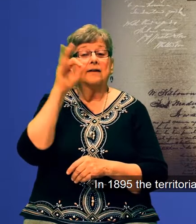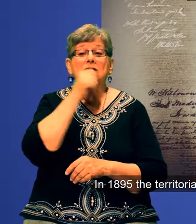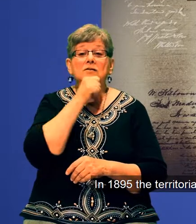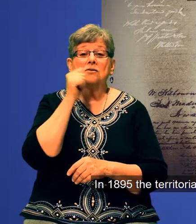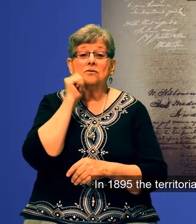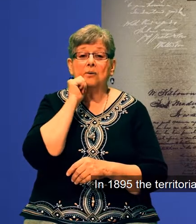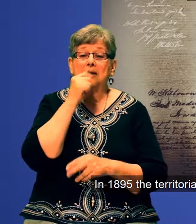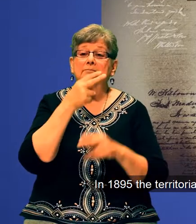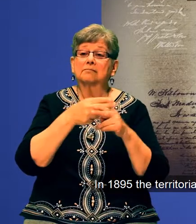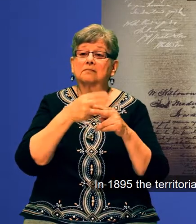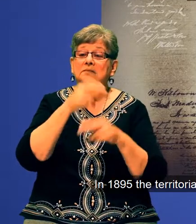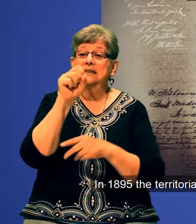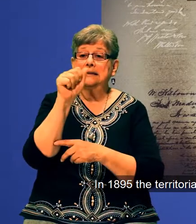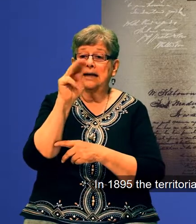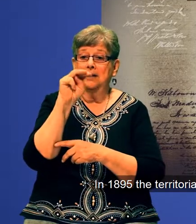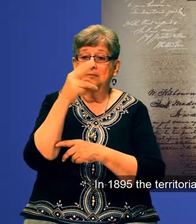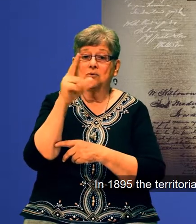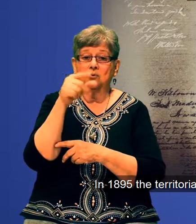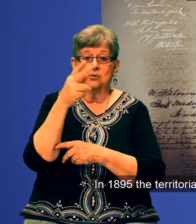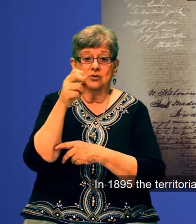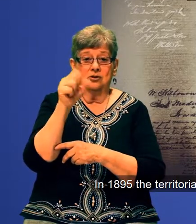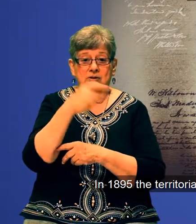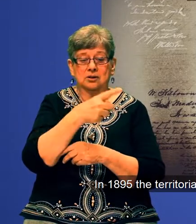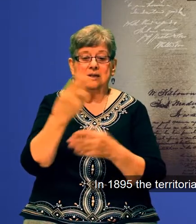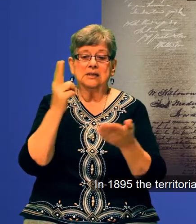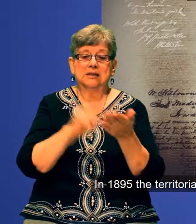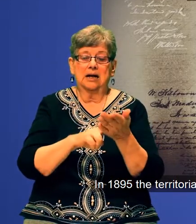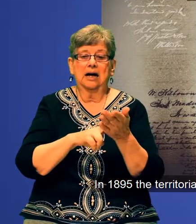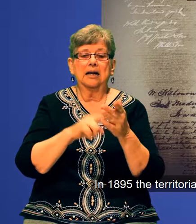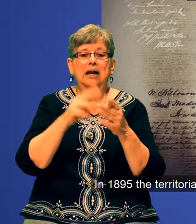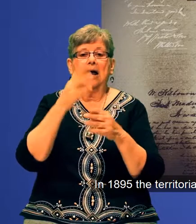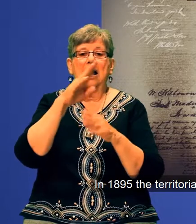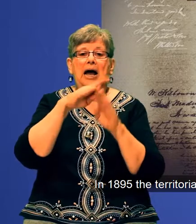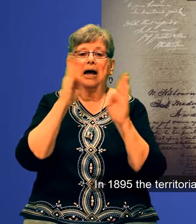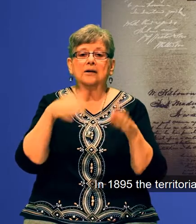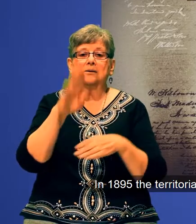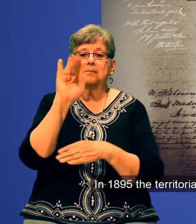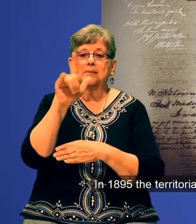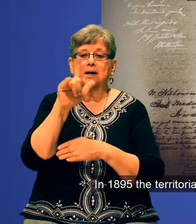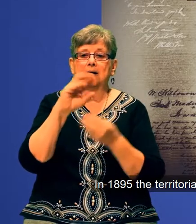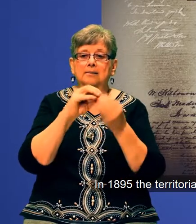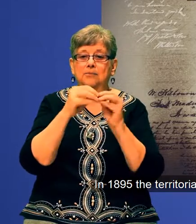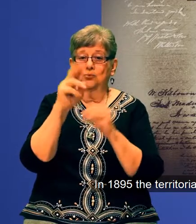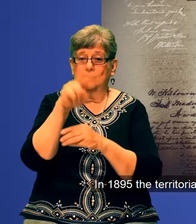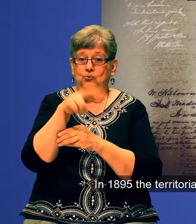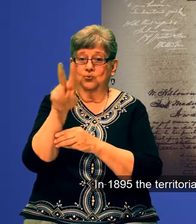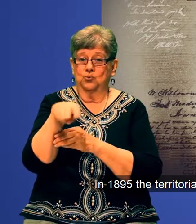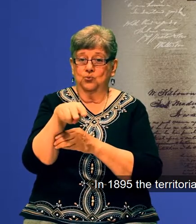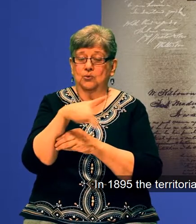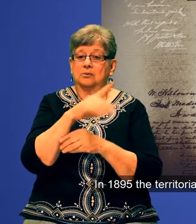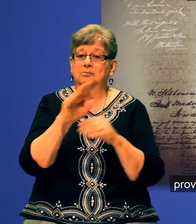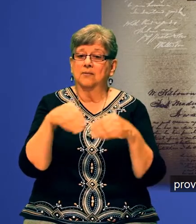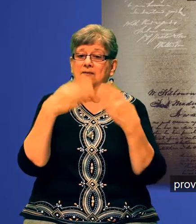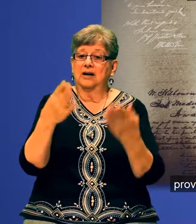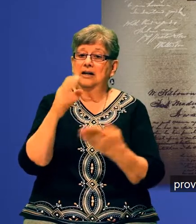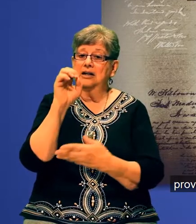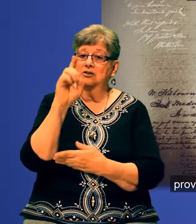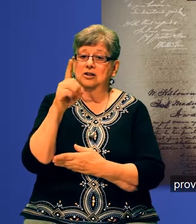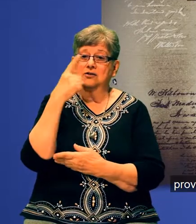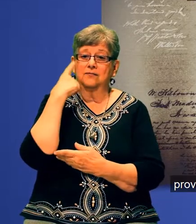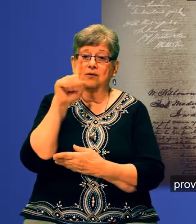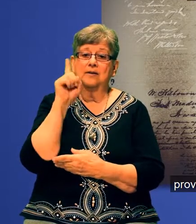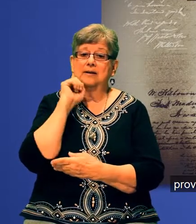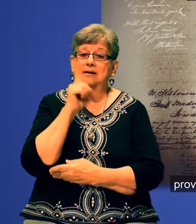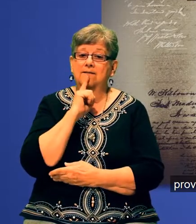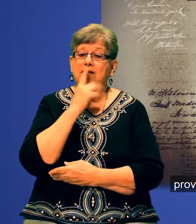In 1895, territorial governor of Arizona, Sam Hughes, signed House Bill 22, providing